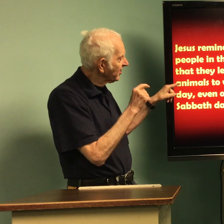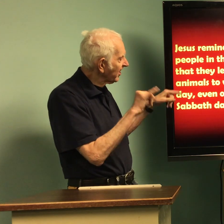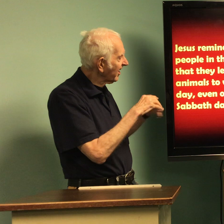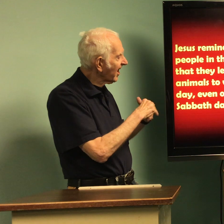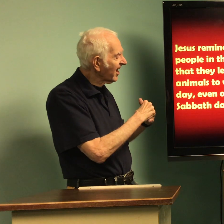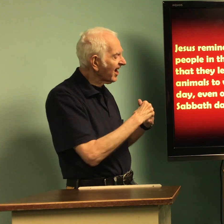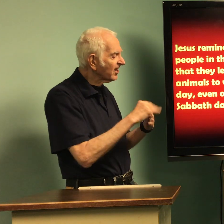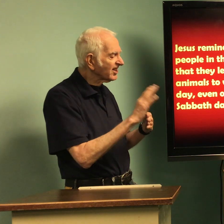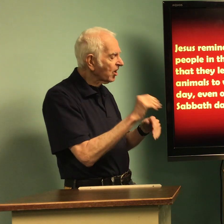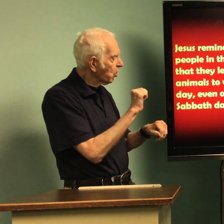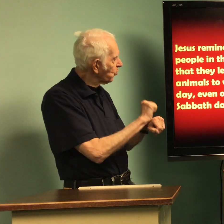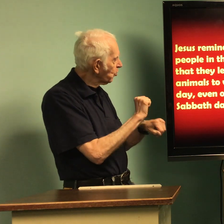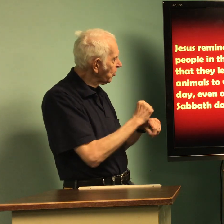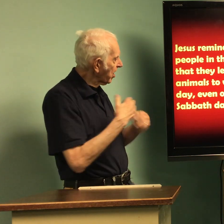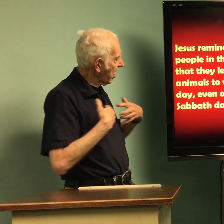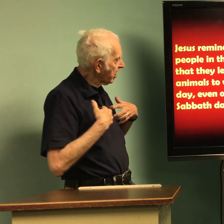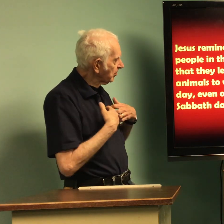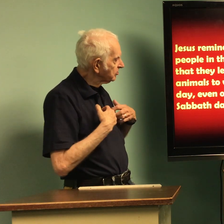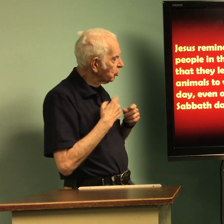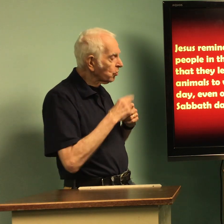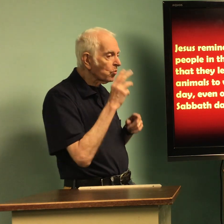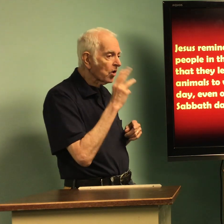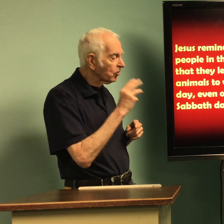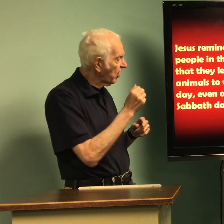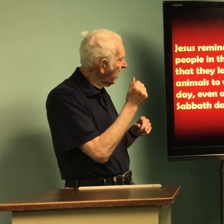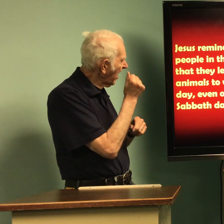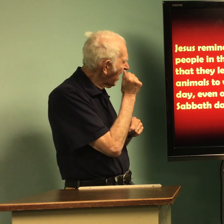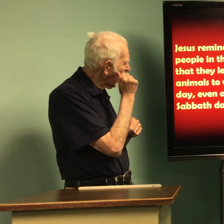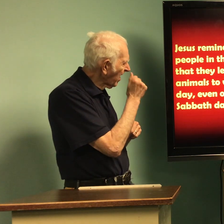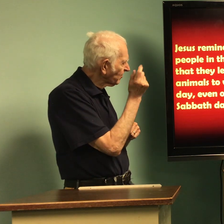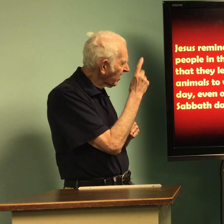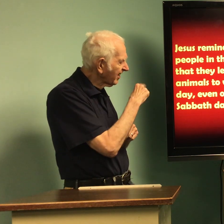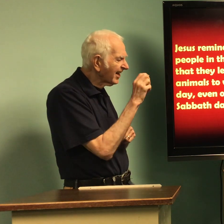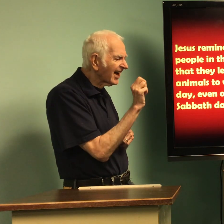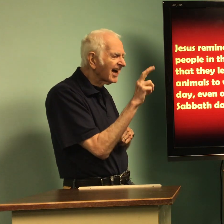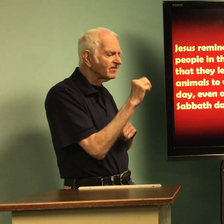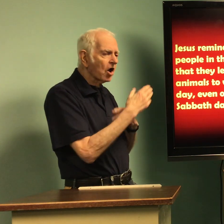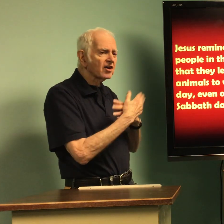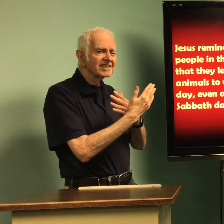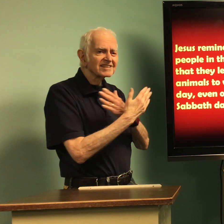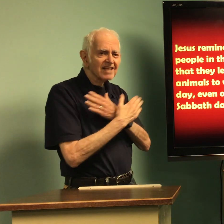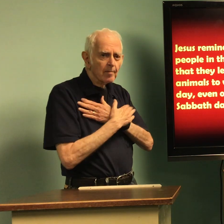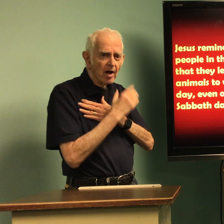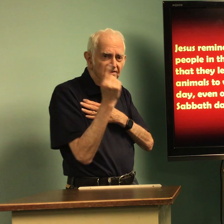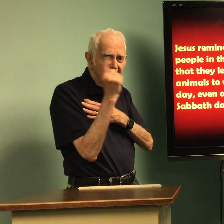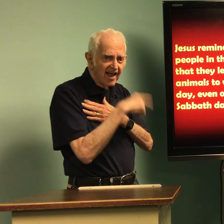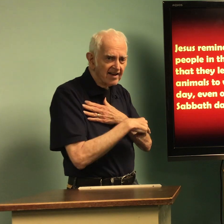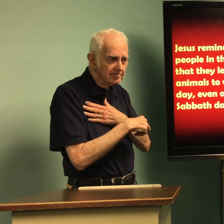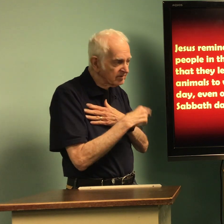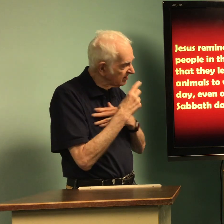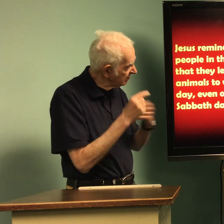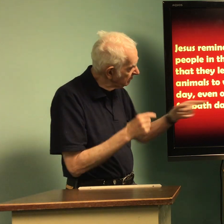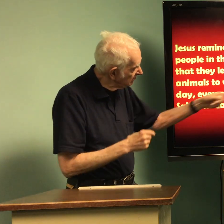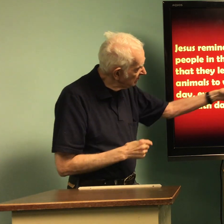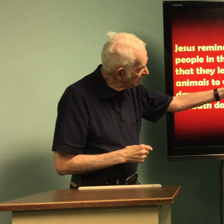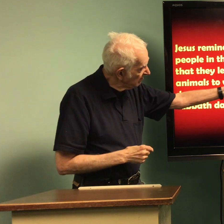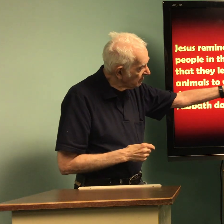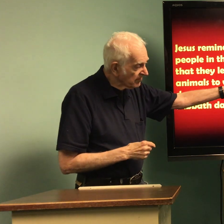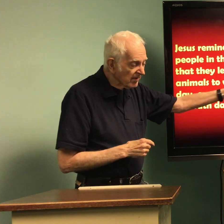that they led their work animals to water every day, even on the Sabbath day.